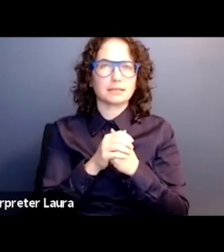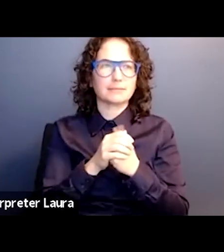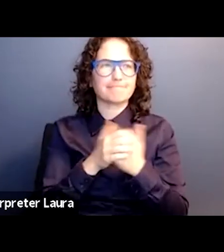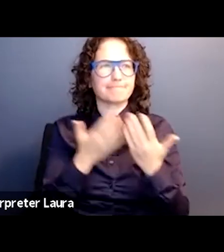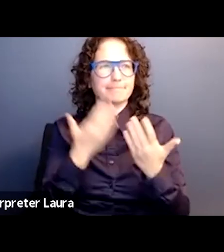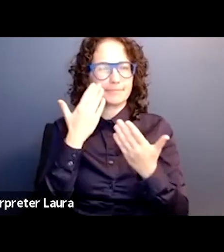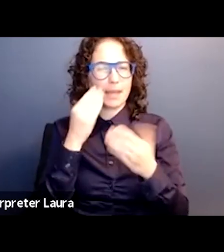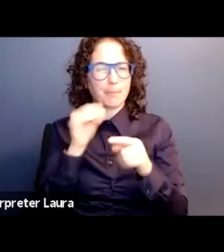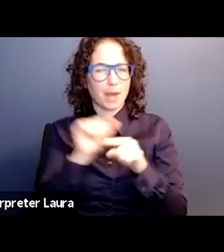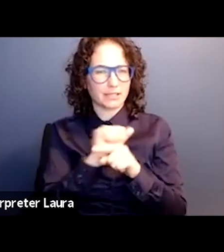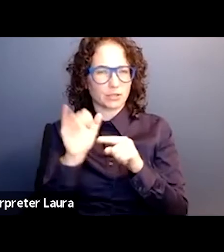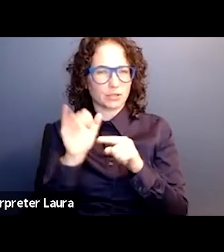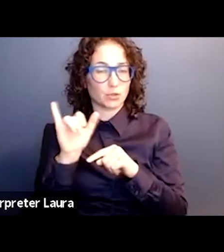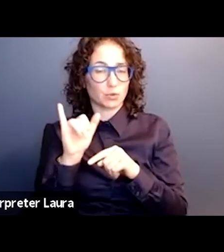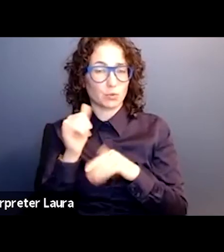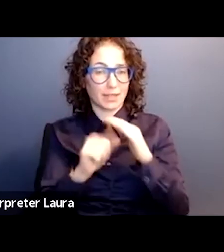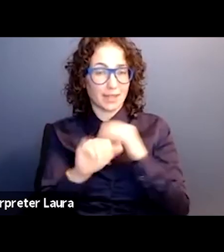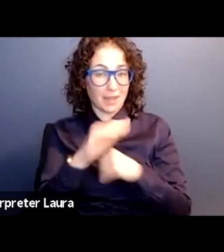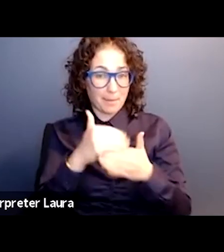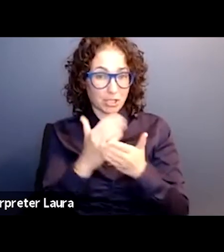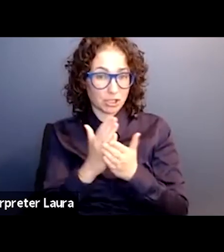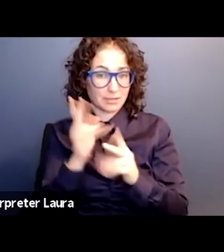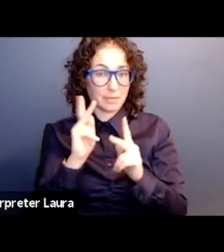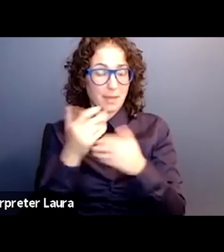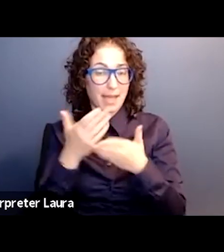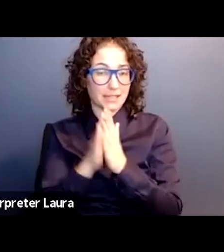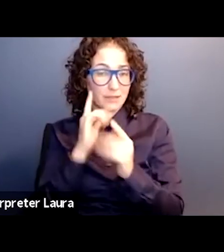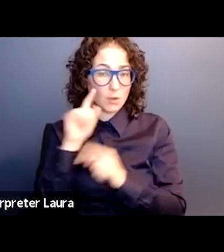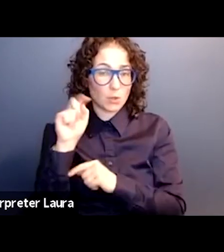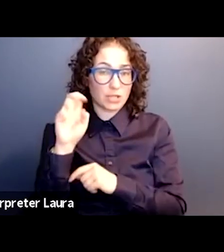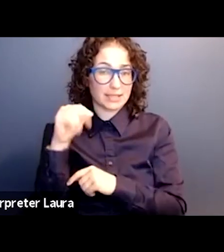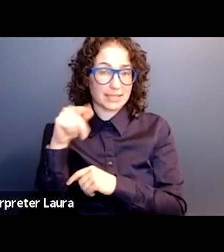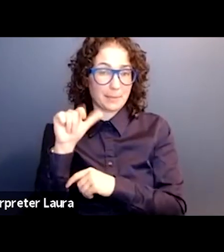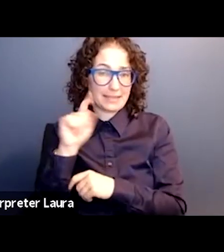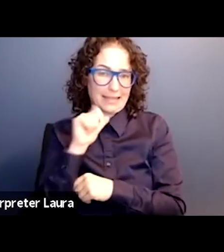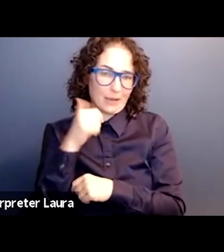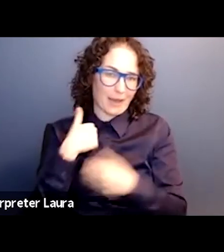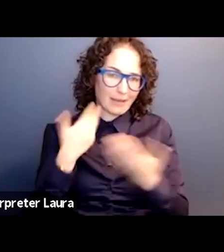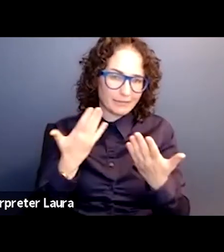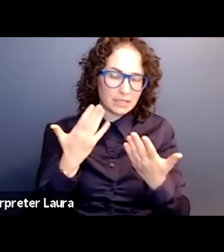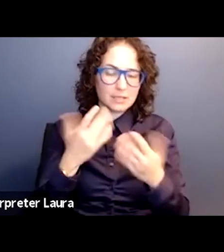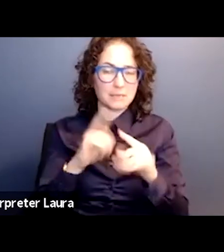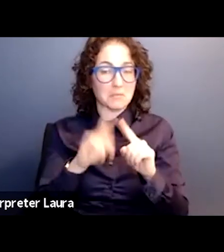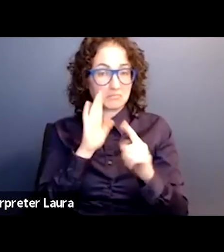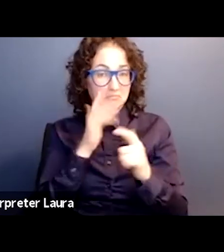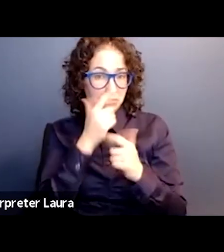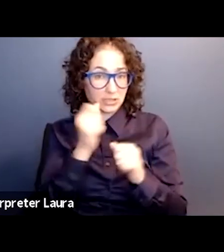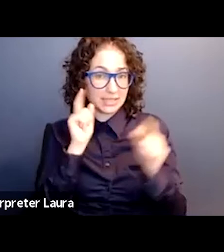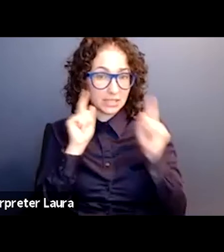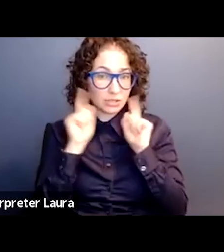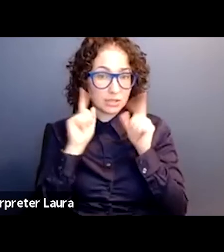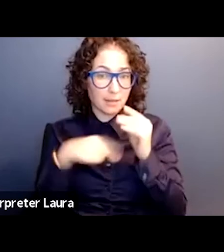just practices within their budget. People have been asking for templates, which I don't have, but I think it would be interesting to hear